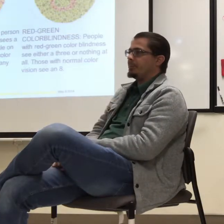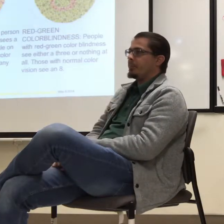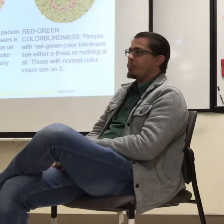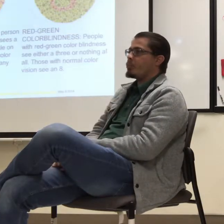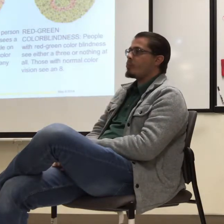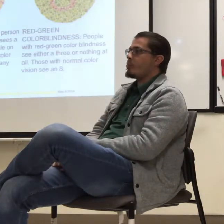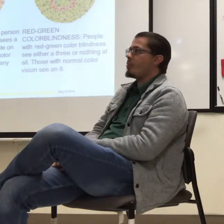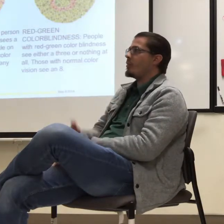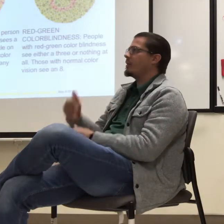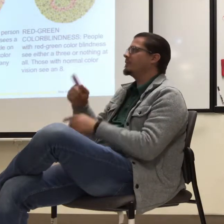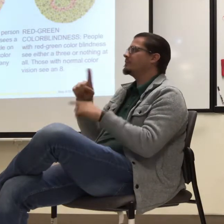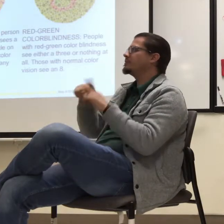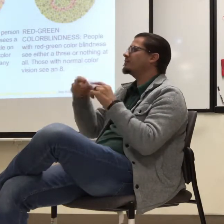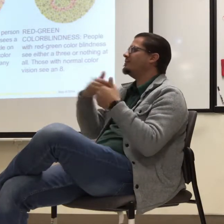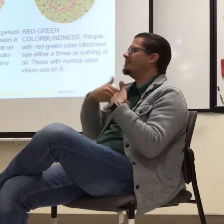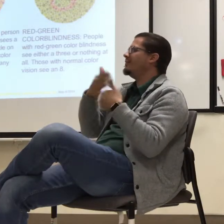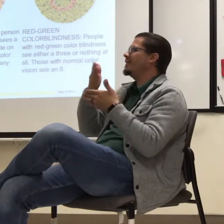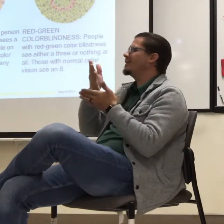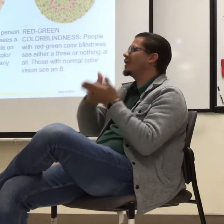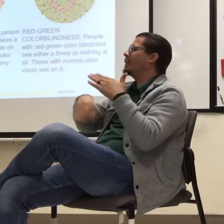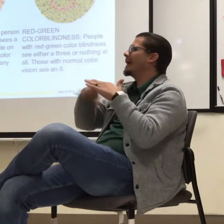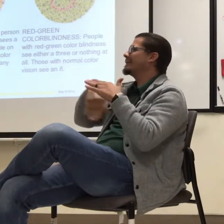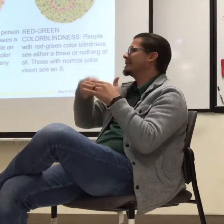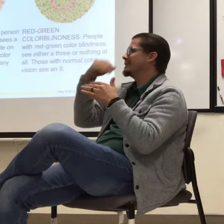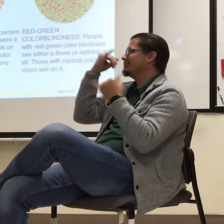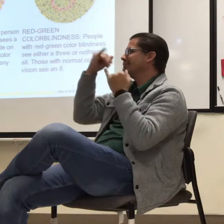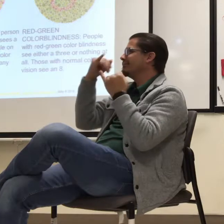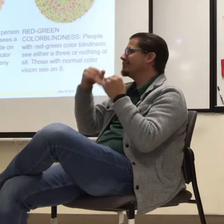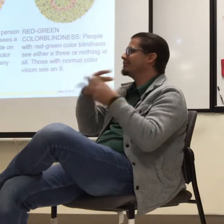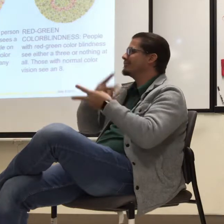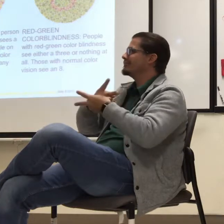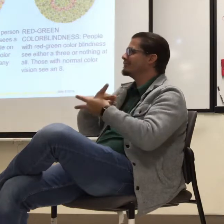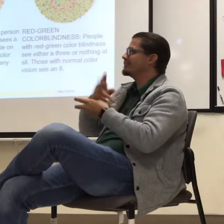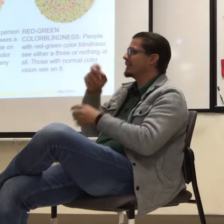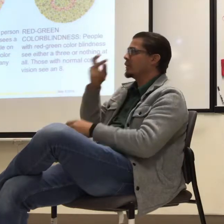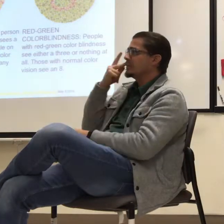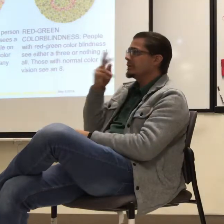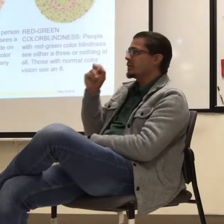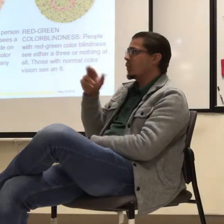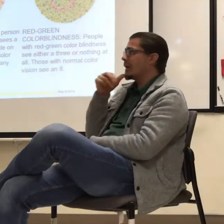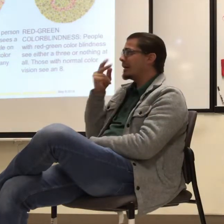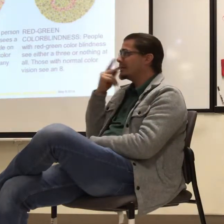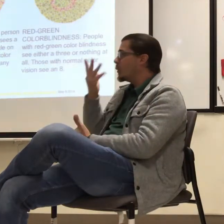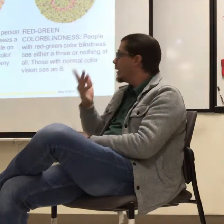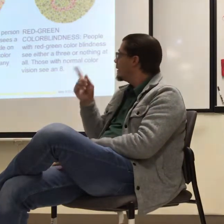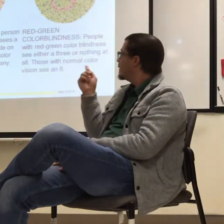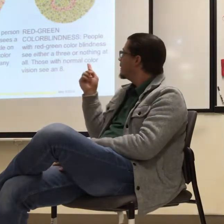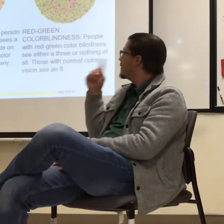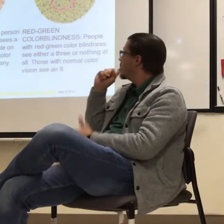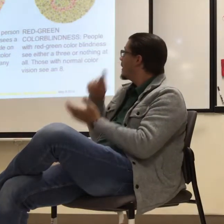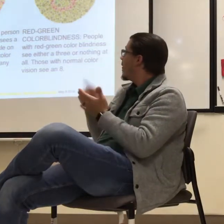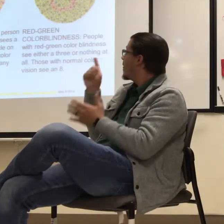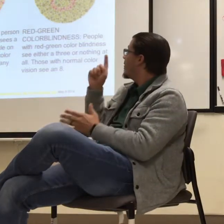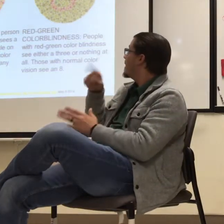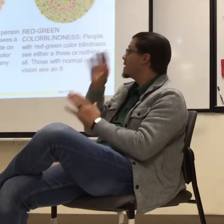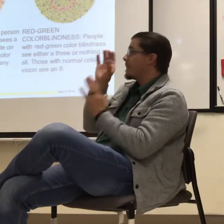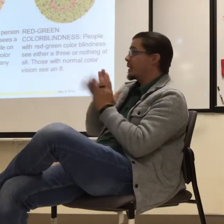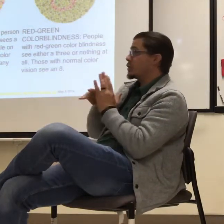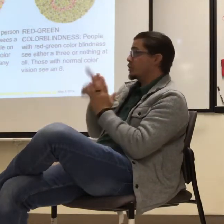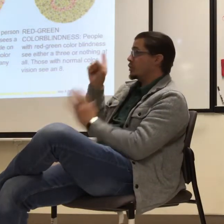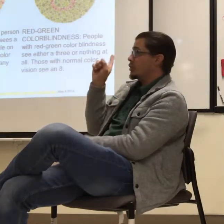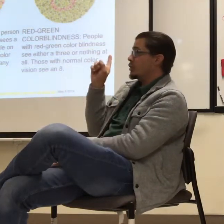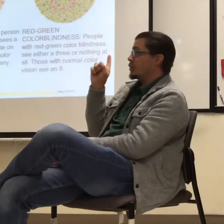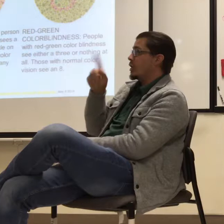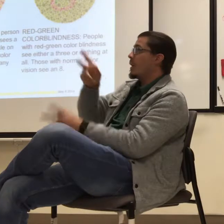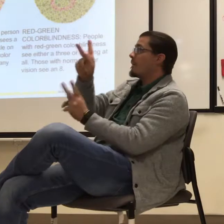But have some idea of genetics. The question was asked, what can you see or not see? Well, here's how you can tell. On this figure here,